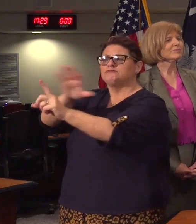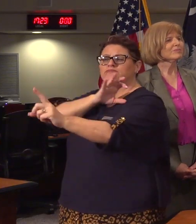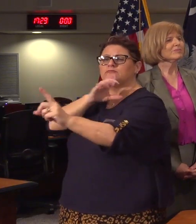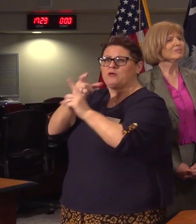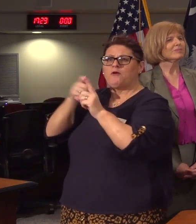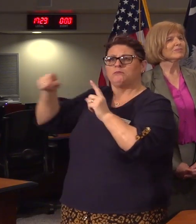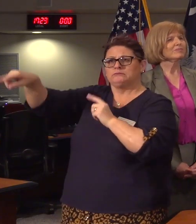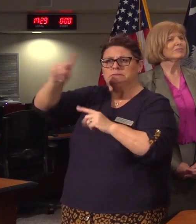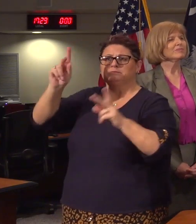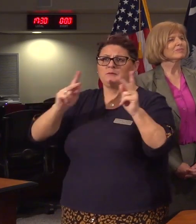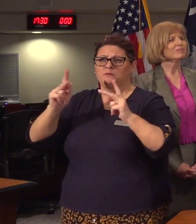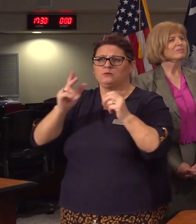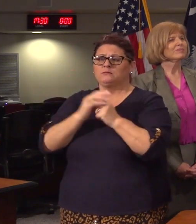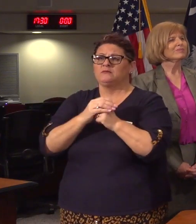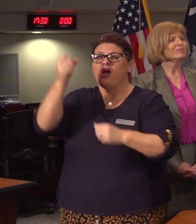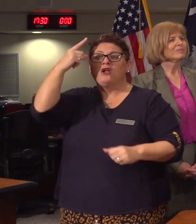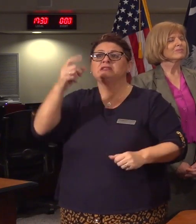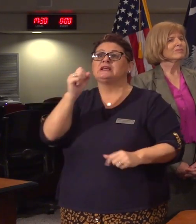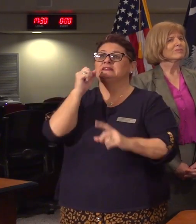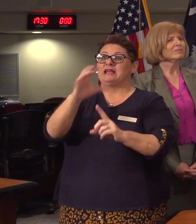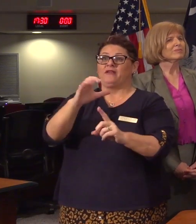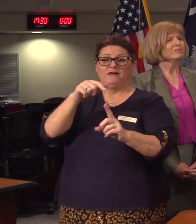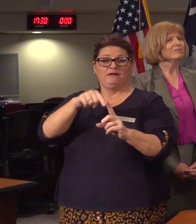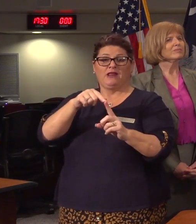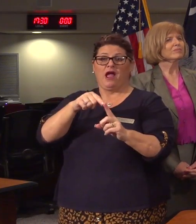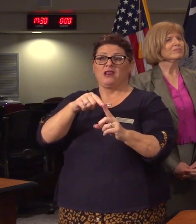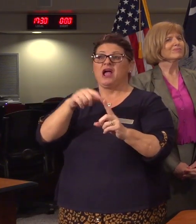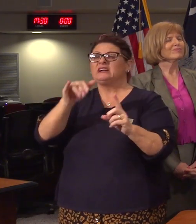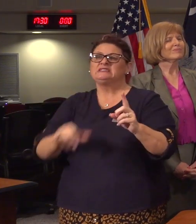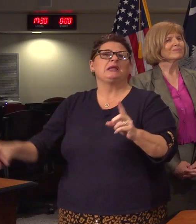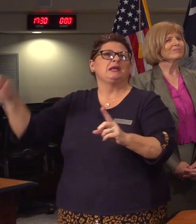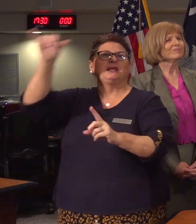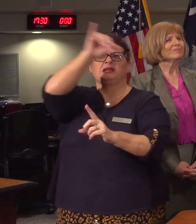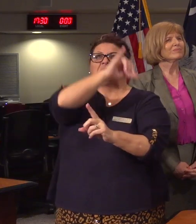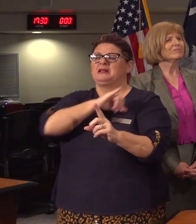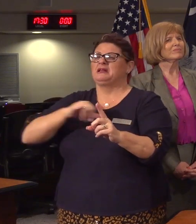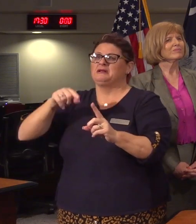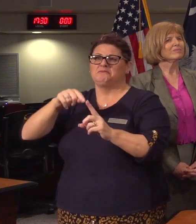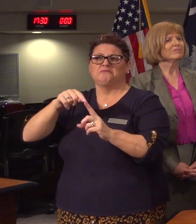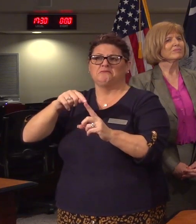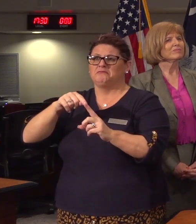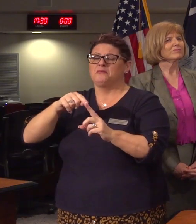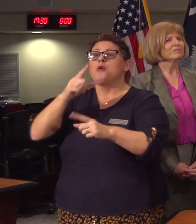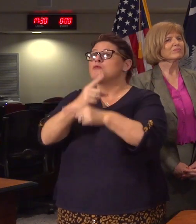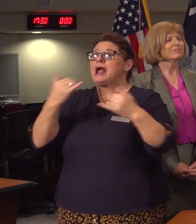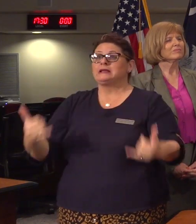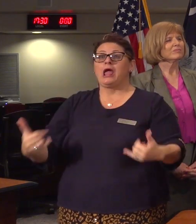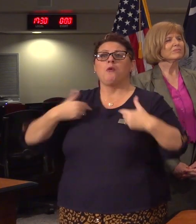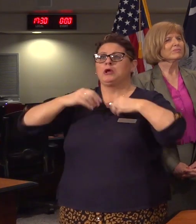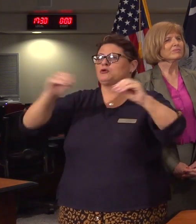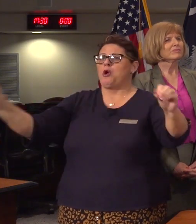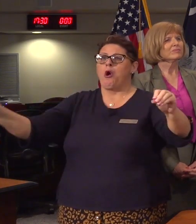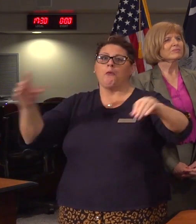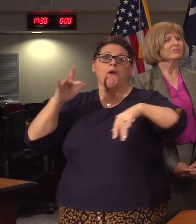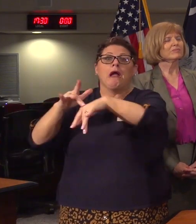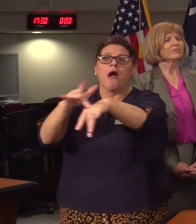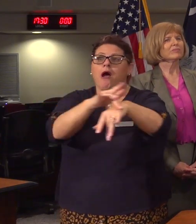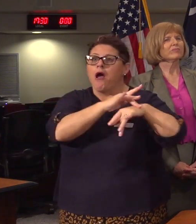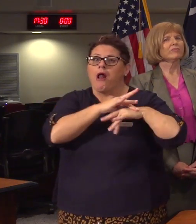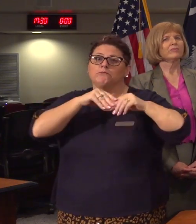is based on what's happening in our communities now. We do not have widespread transmission in the state at this